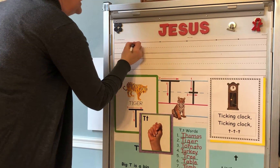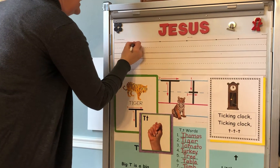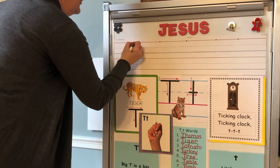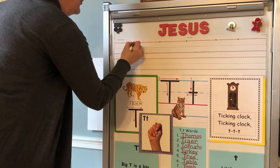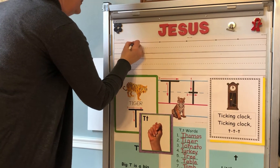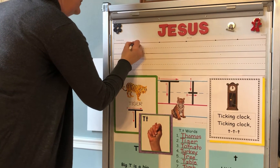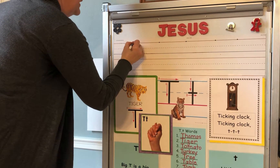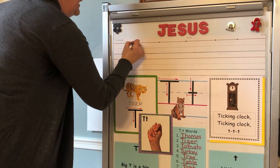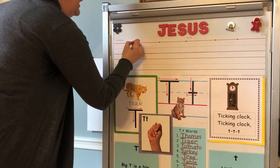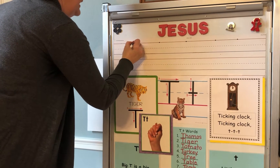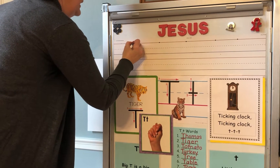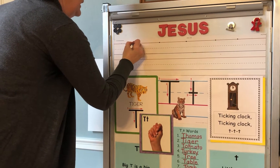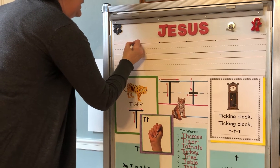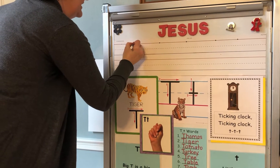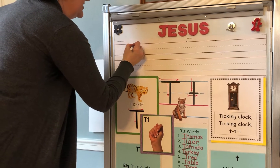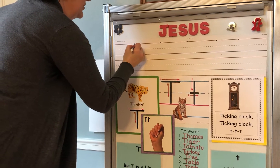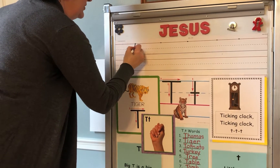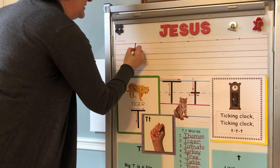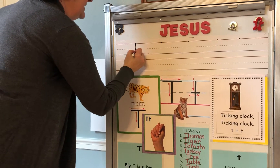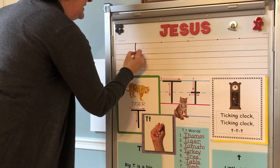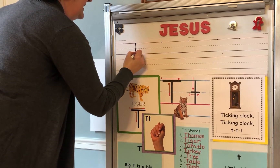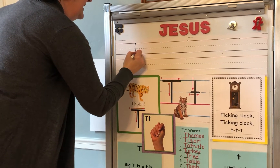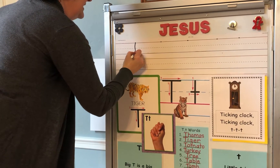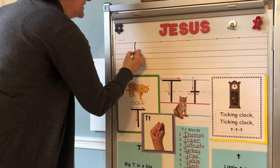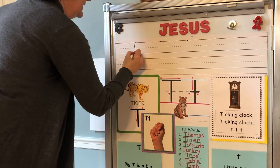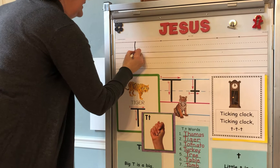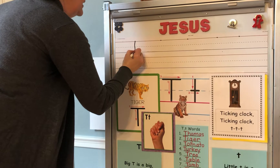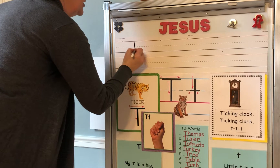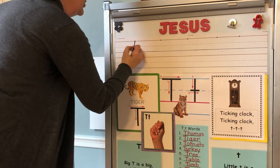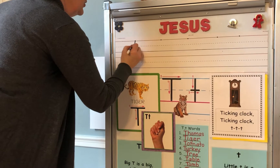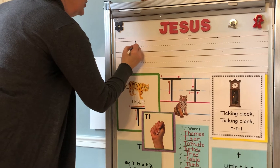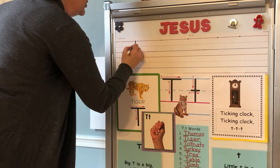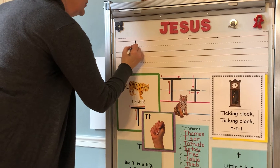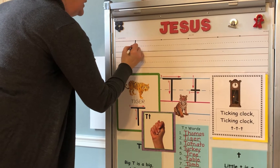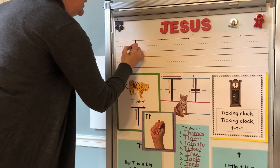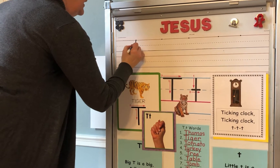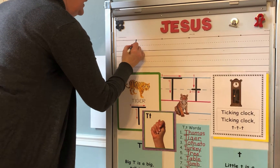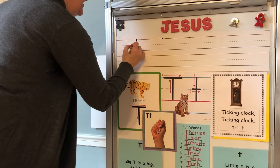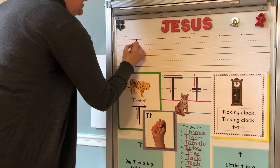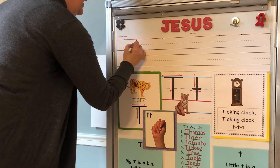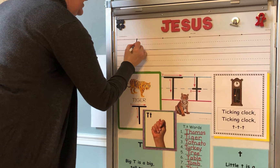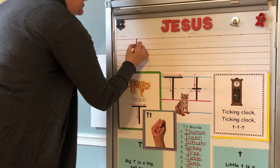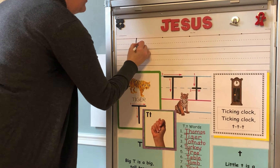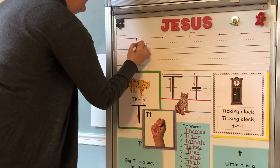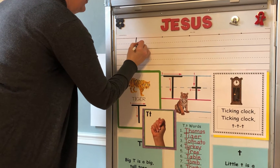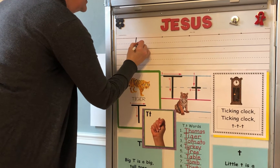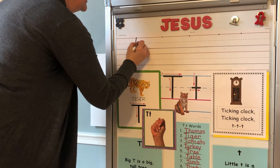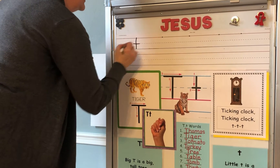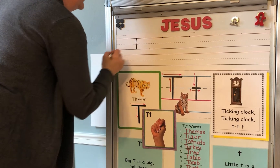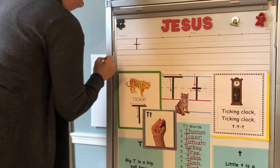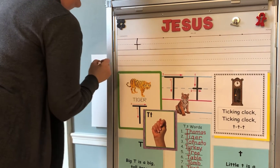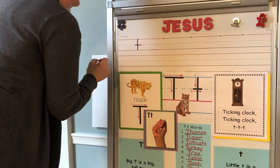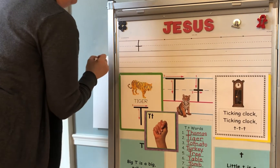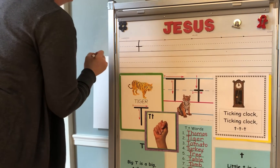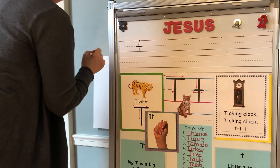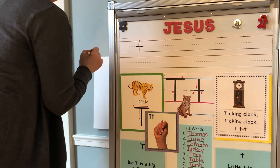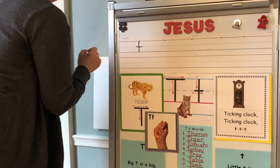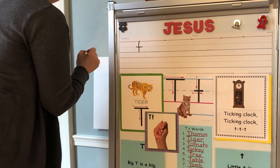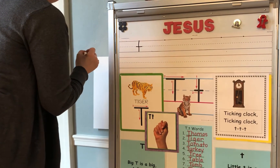together. Little t is a little tree. Add a fort in the middle for you